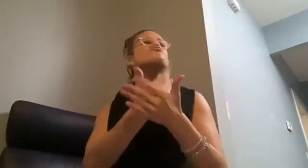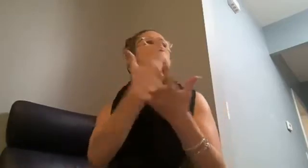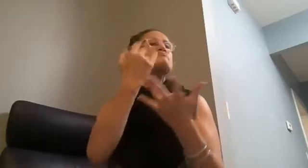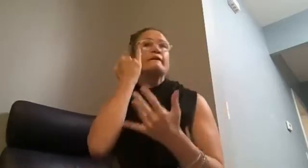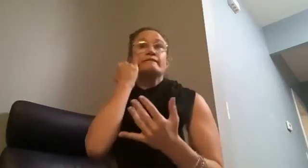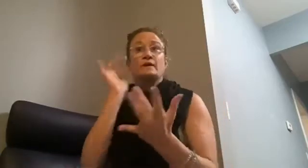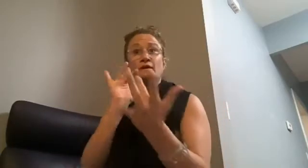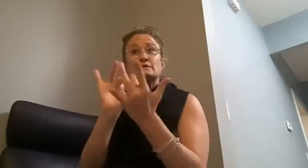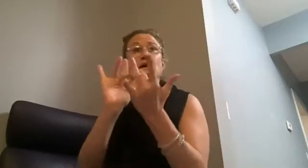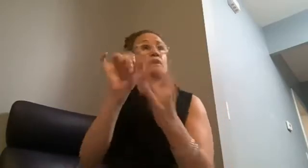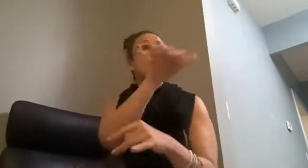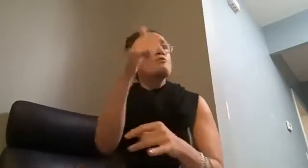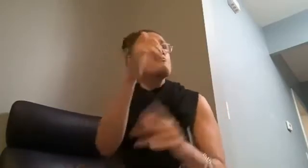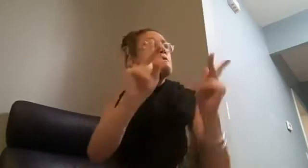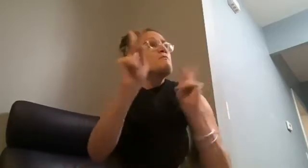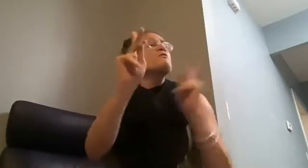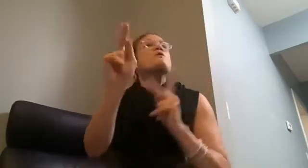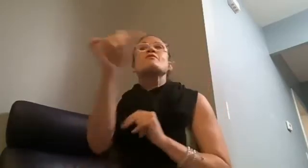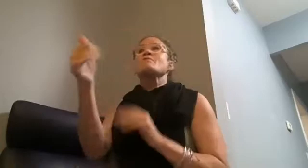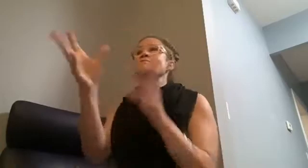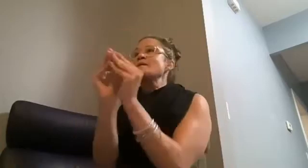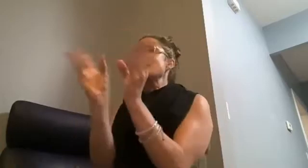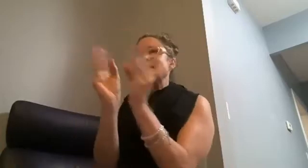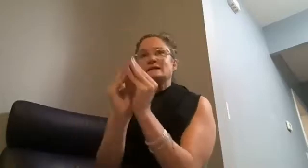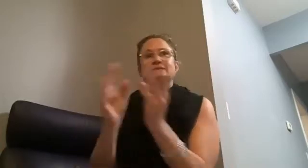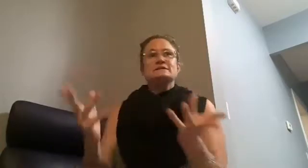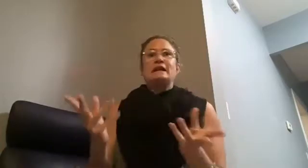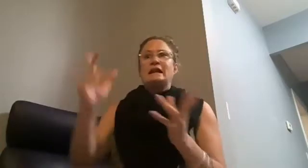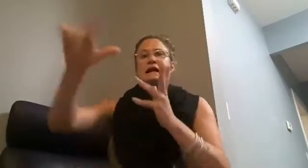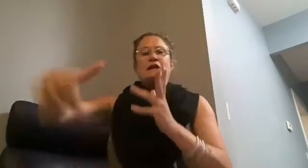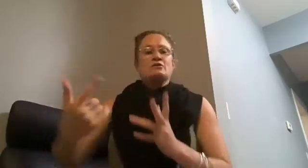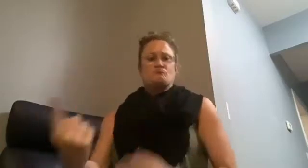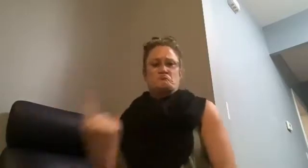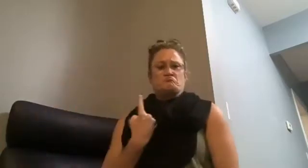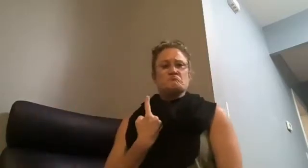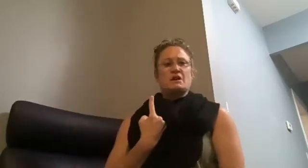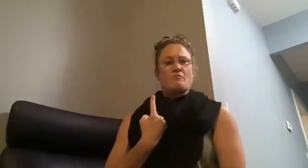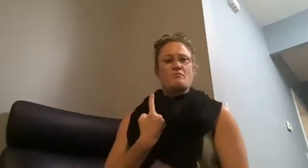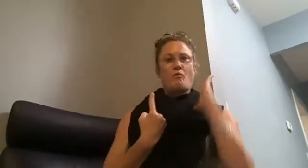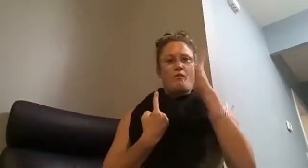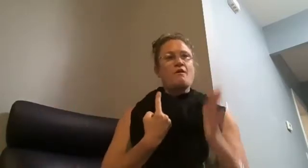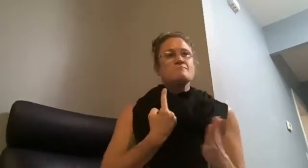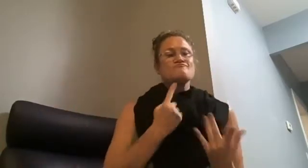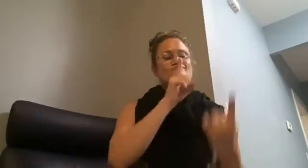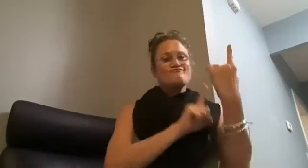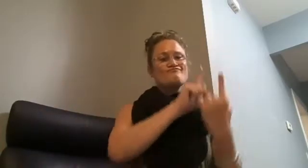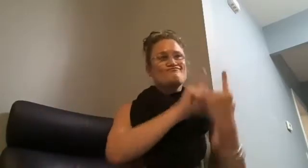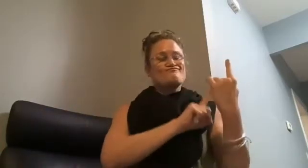with other members or find other meetings, chat with me during the meeting, and I'll make sure to stay after the meeting with you, and we can make sure to